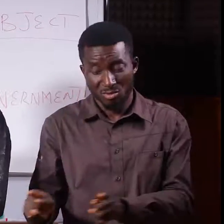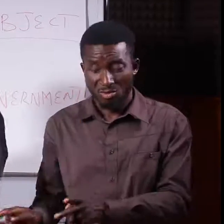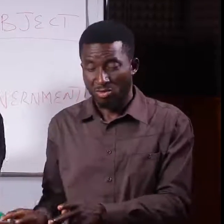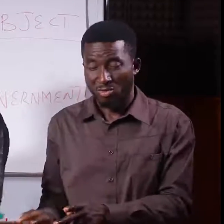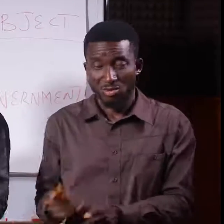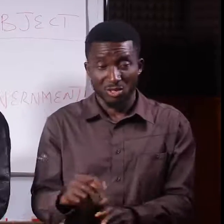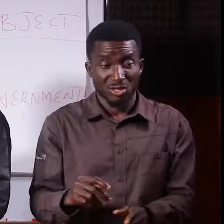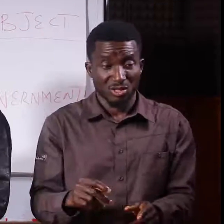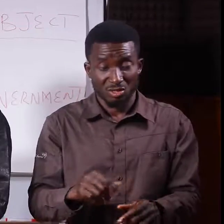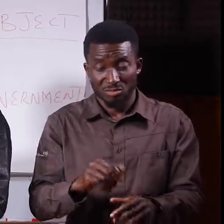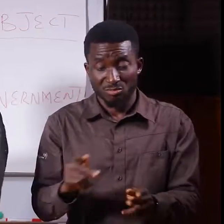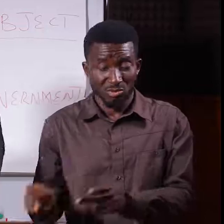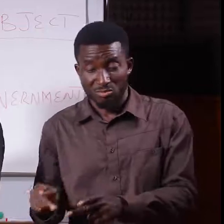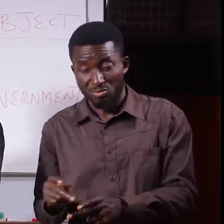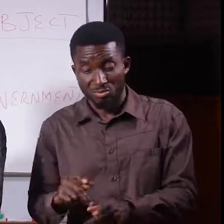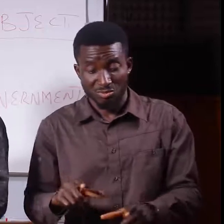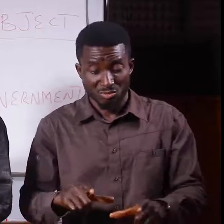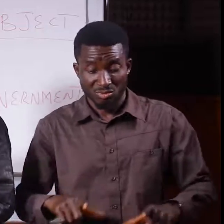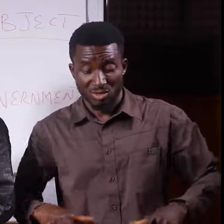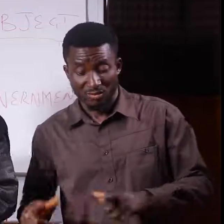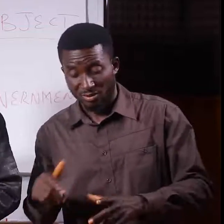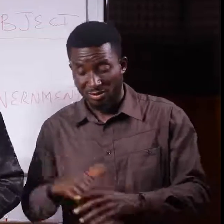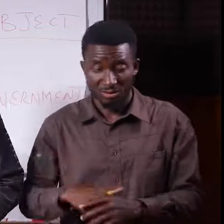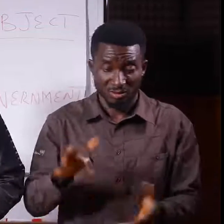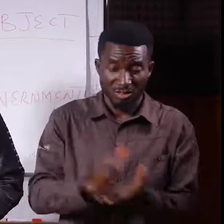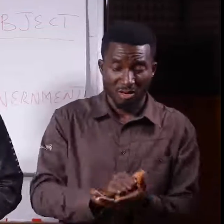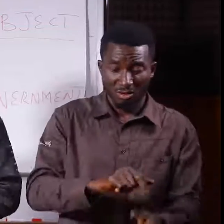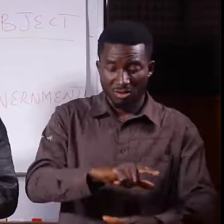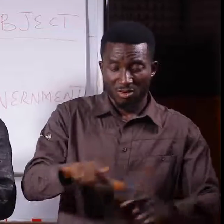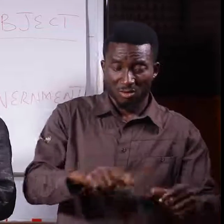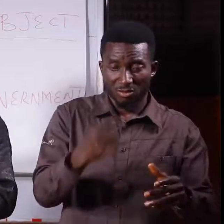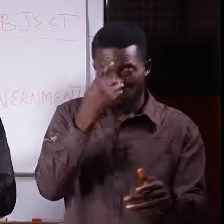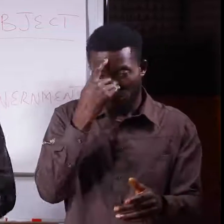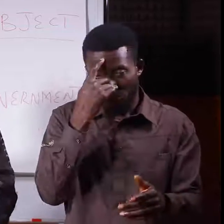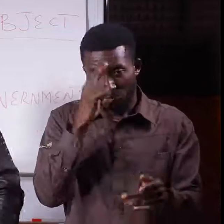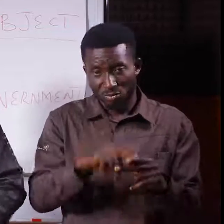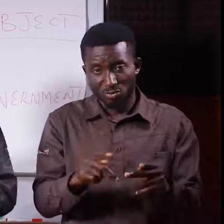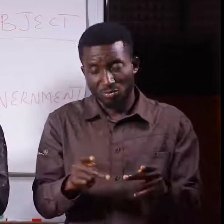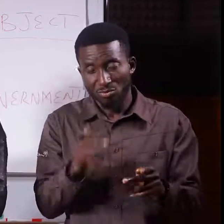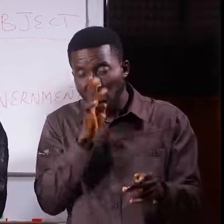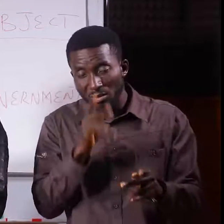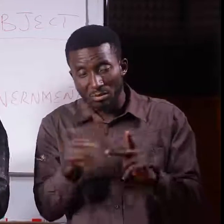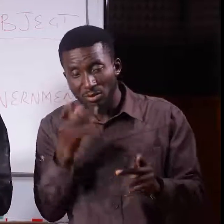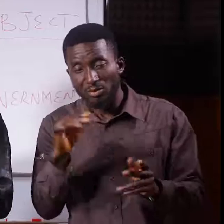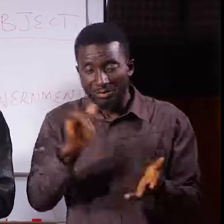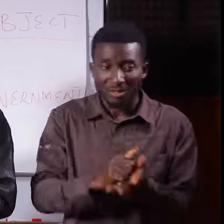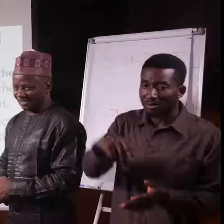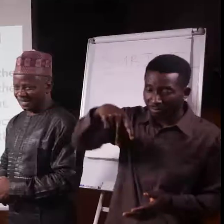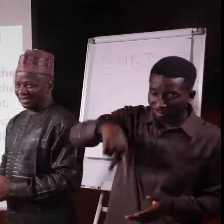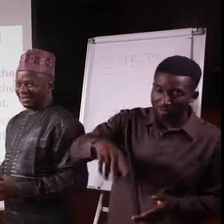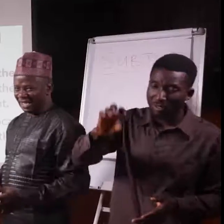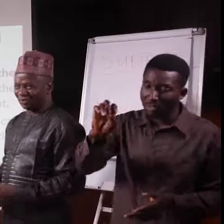people, the indigenous, the people living in that locality to participate in politics at their local